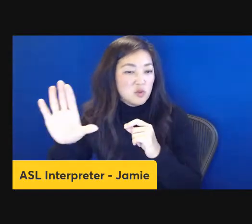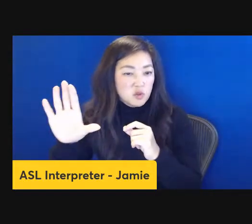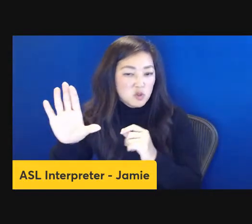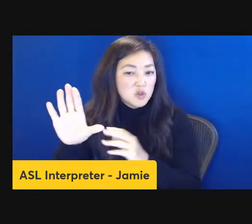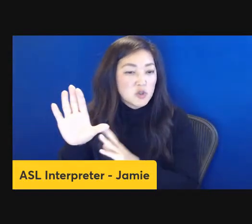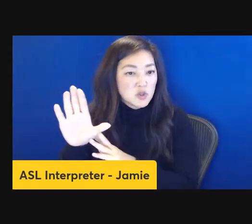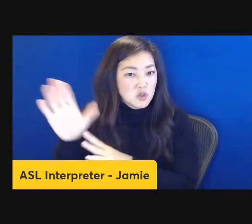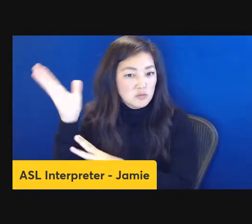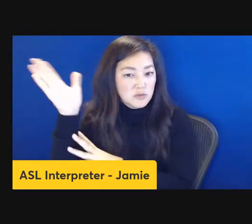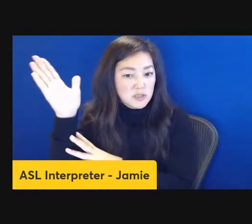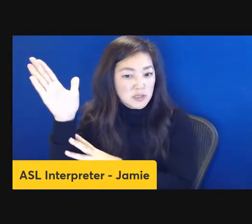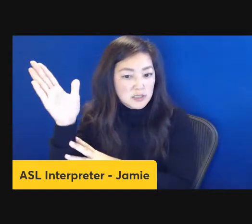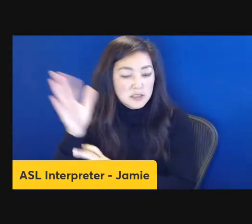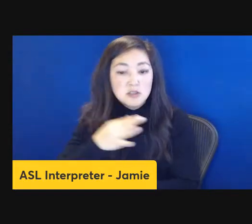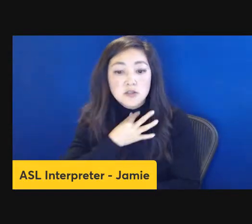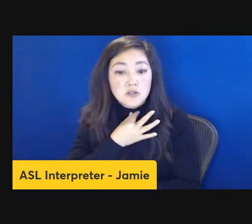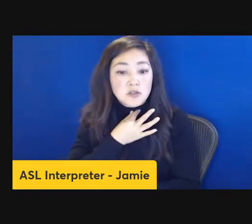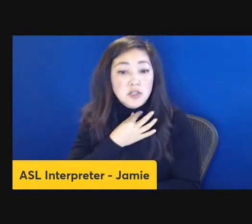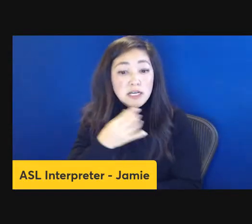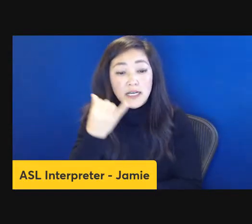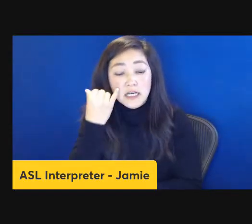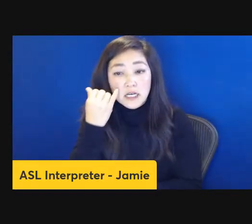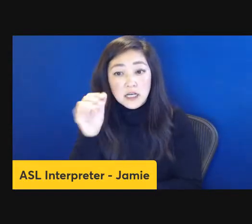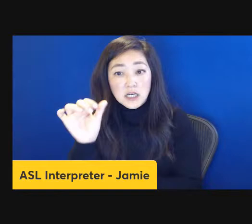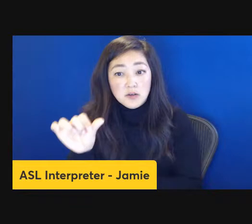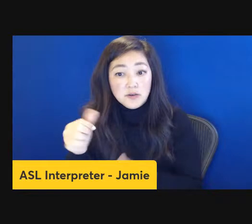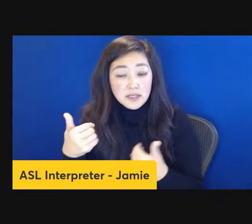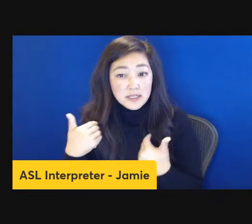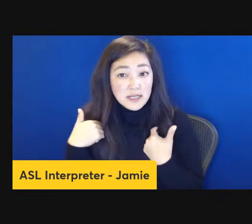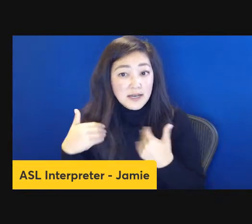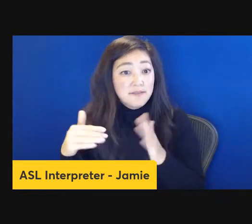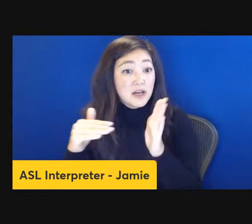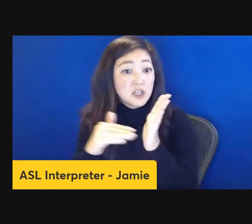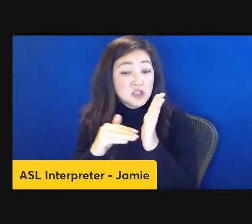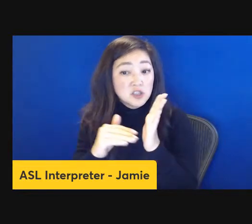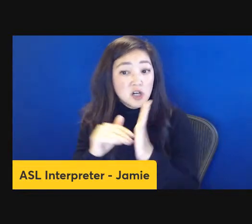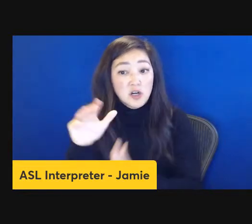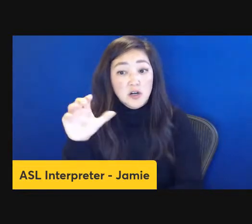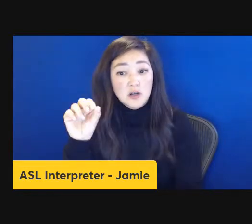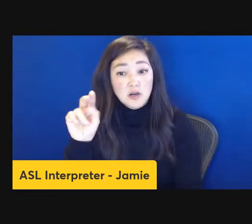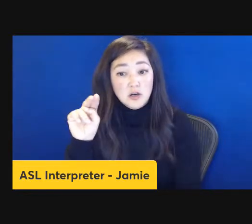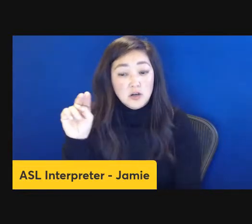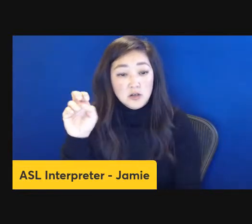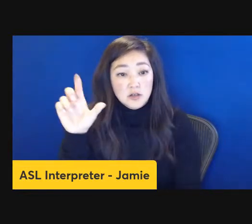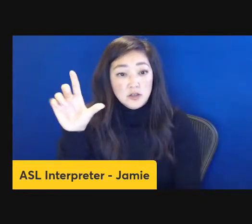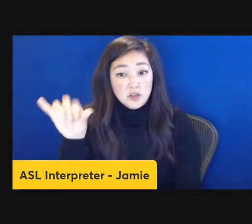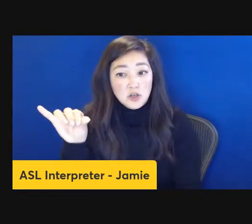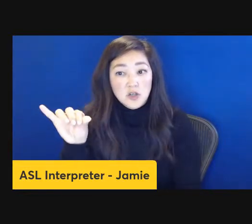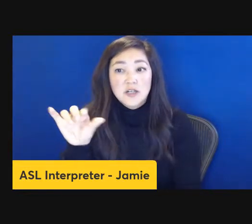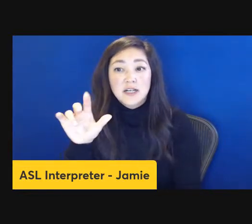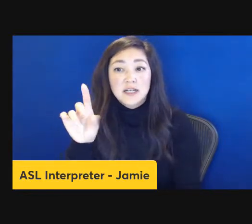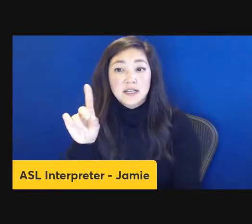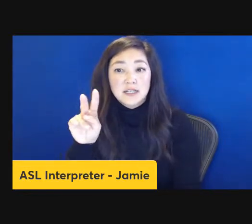So wondering if we can bring on Dr. Connolly, who is the division head of cardiology at St.